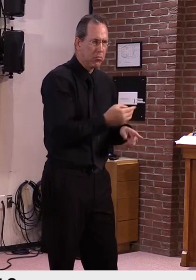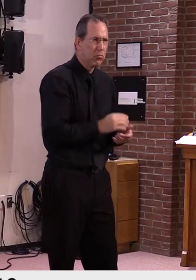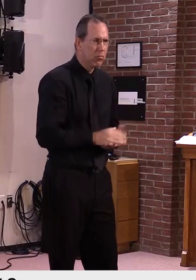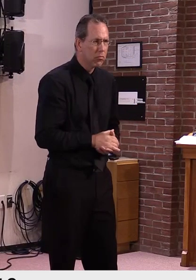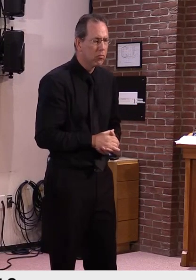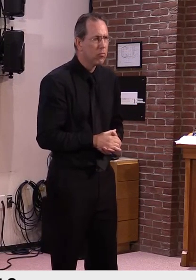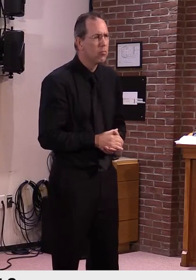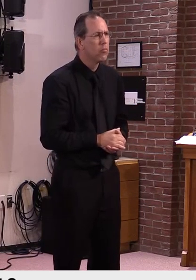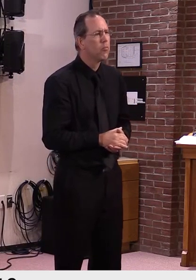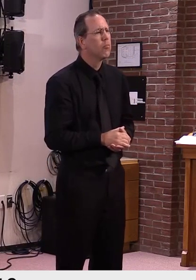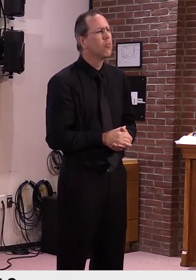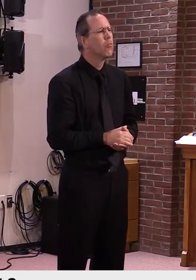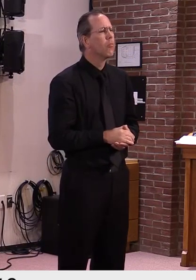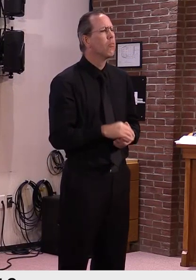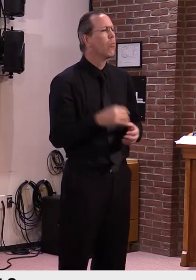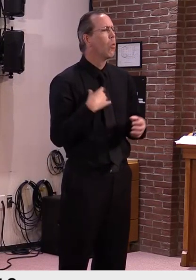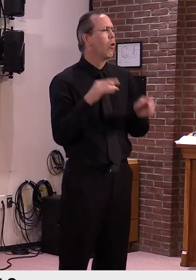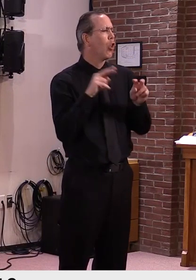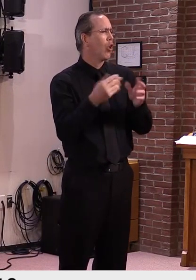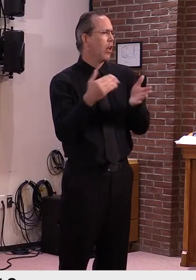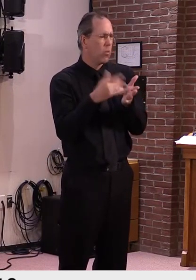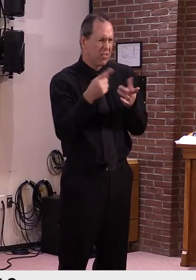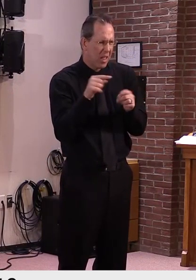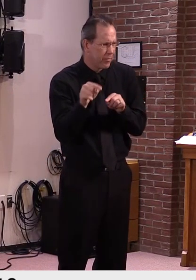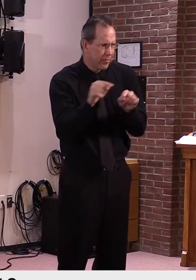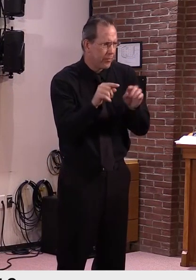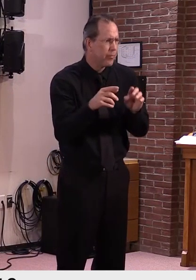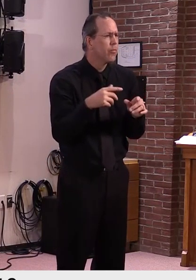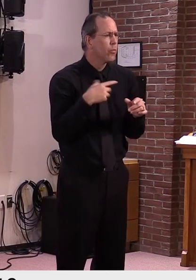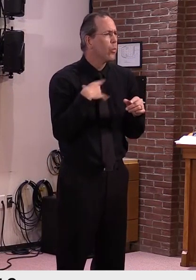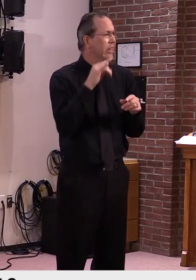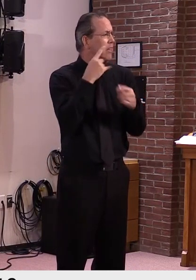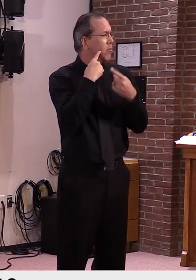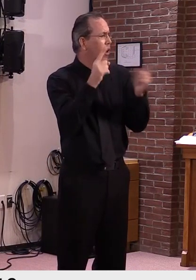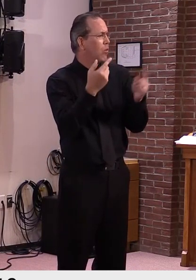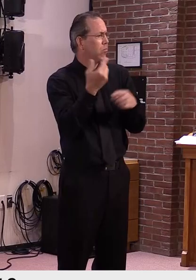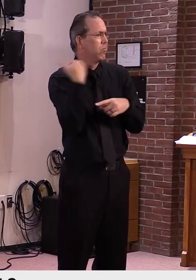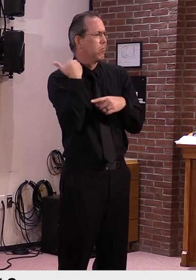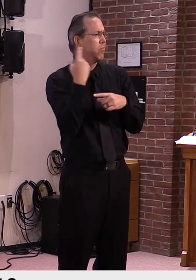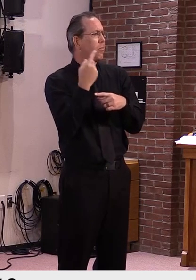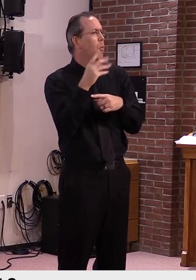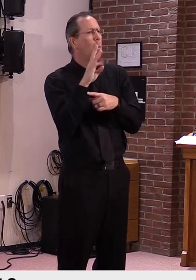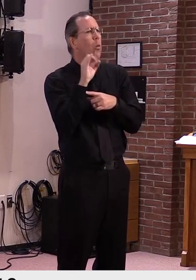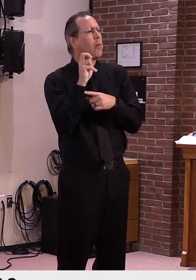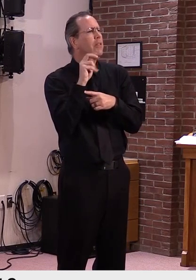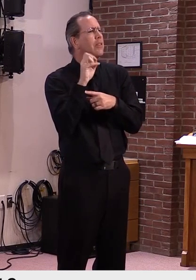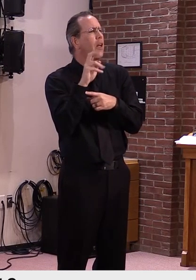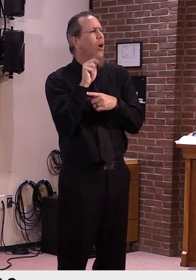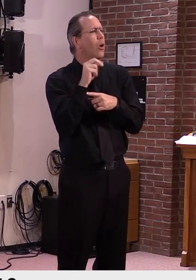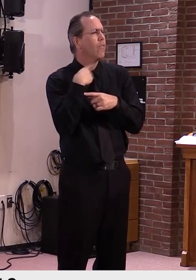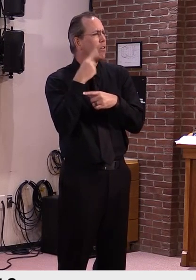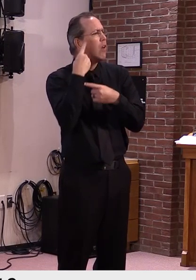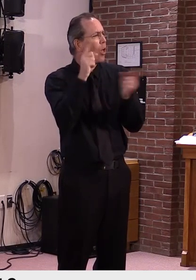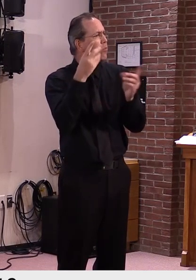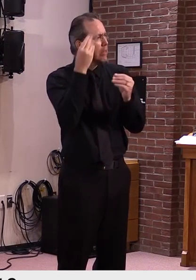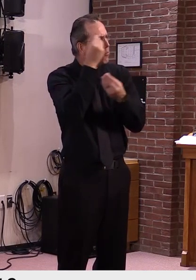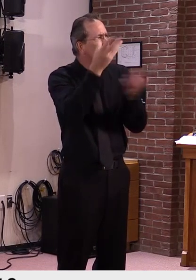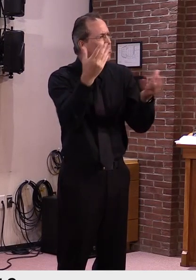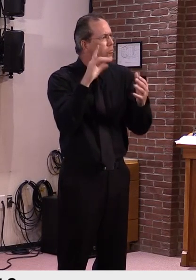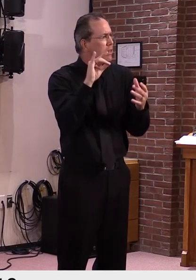obviously everybody knows, because we have announced that there was a case in Williamstown, but we'll update the website